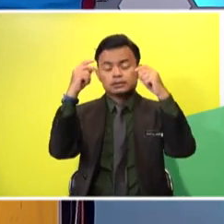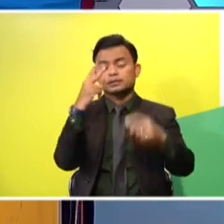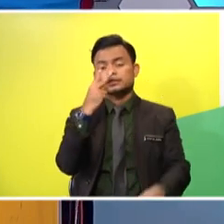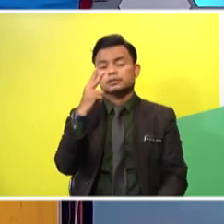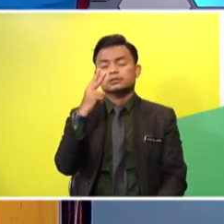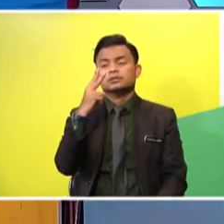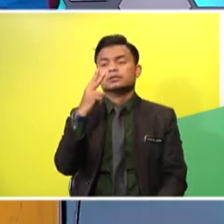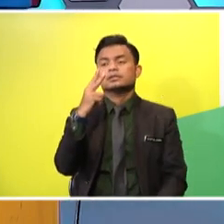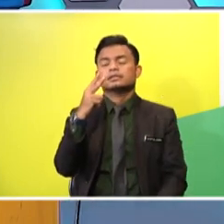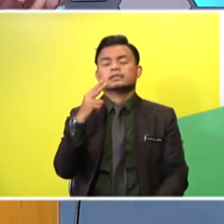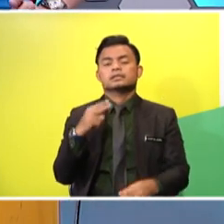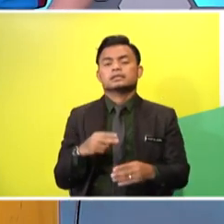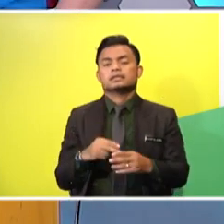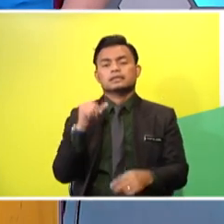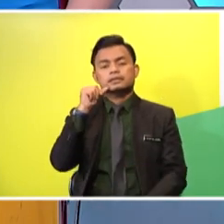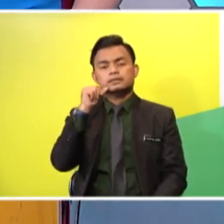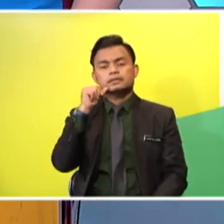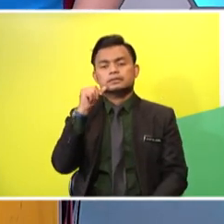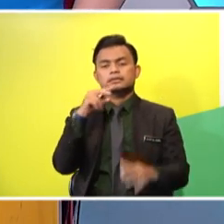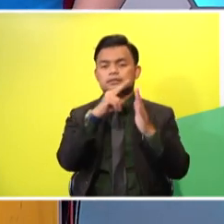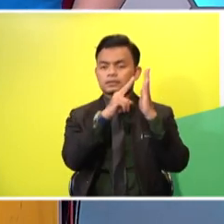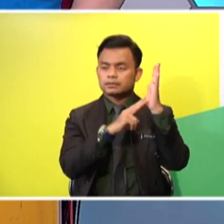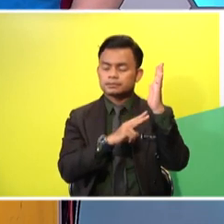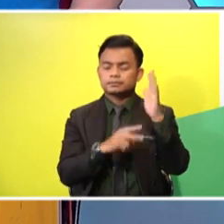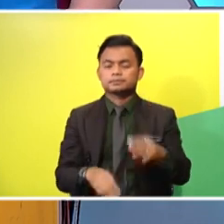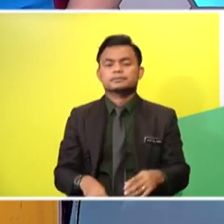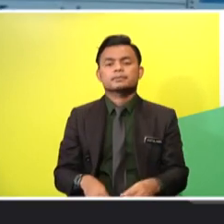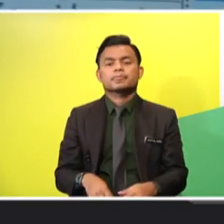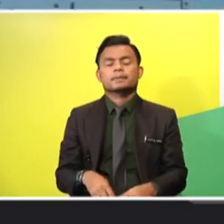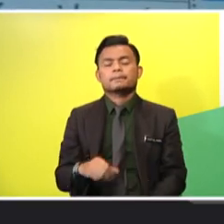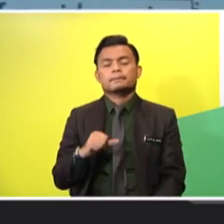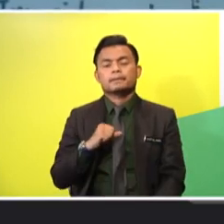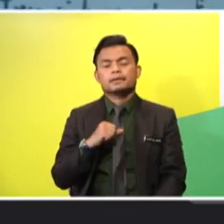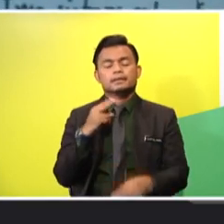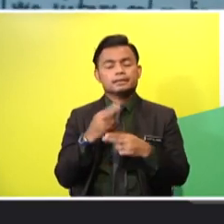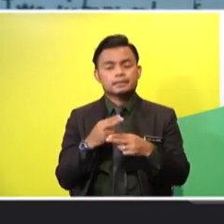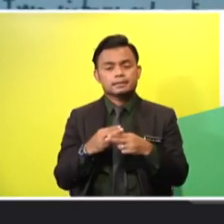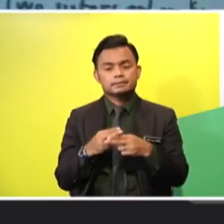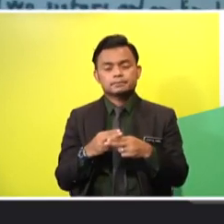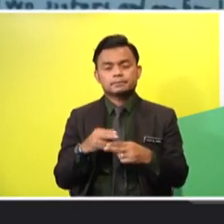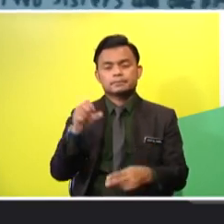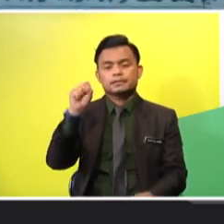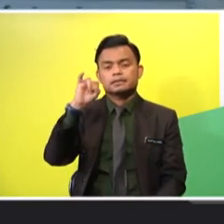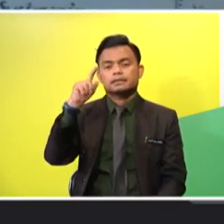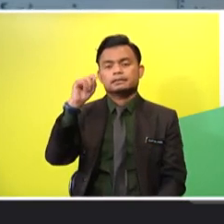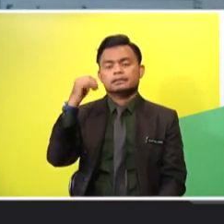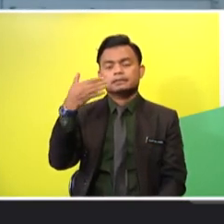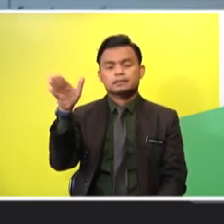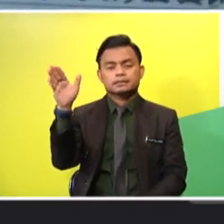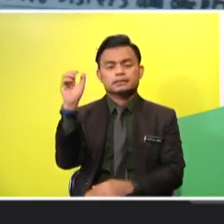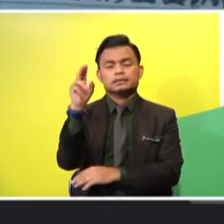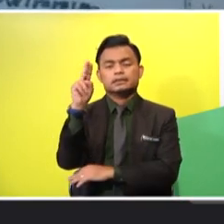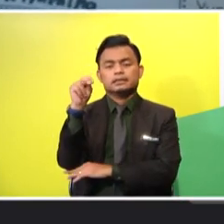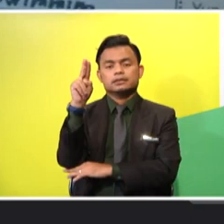Okay, read it out. Okay, my name is Siti Nur Anis. Good job.